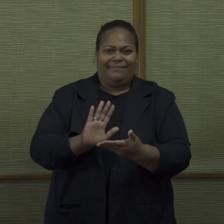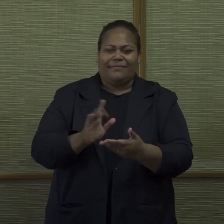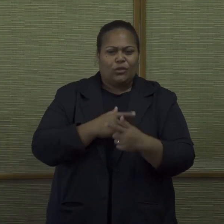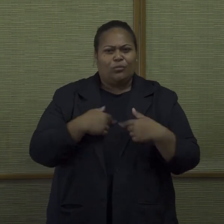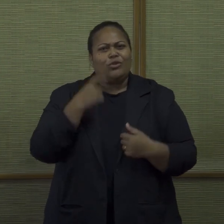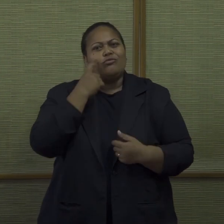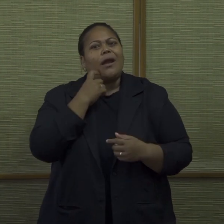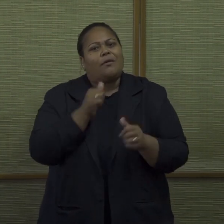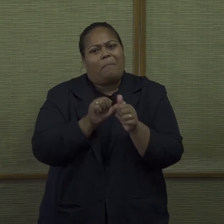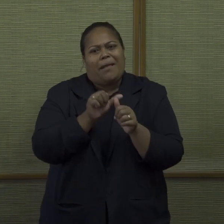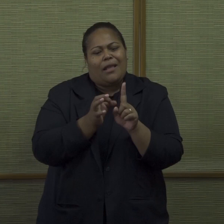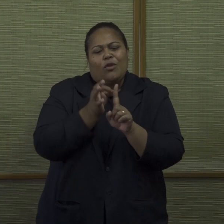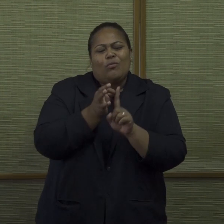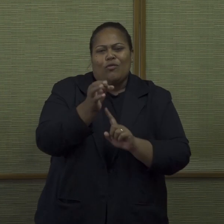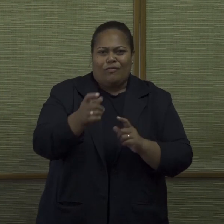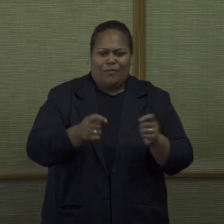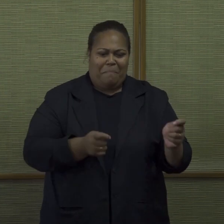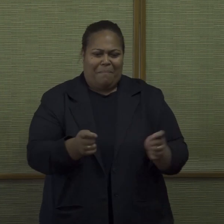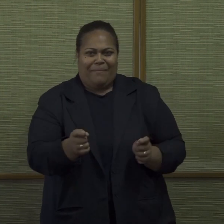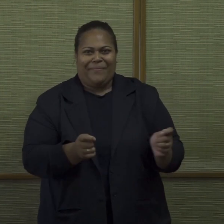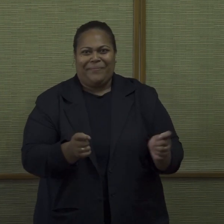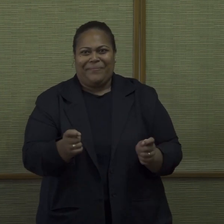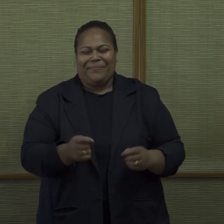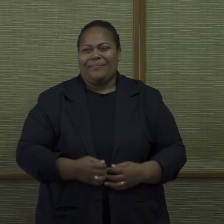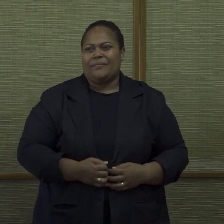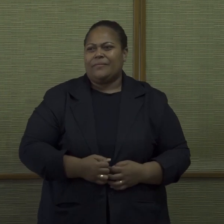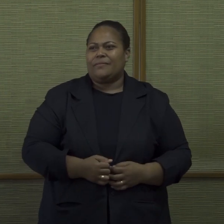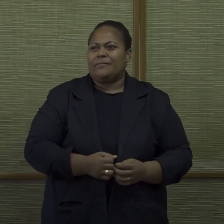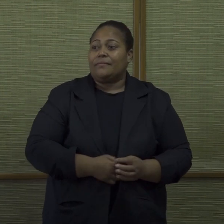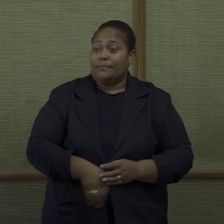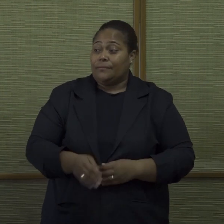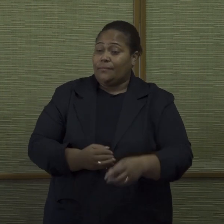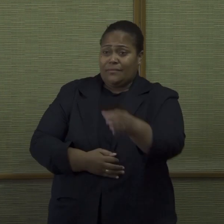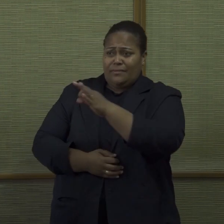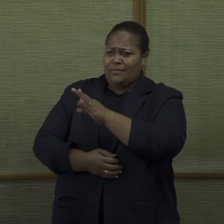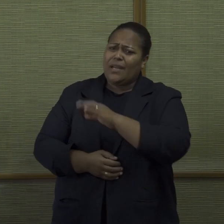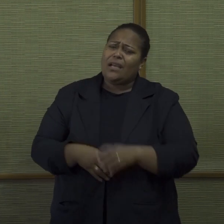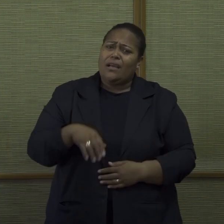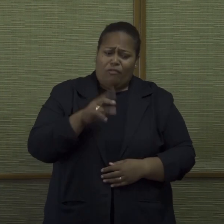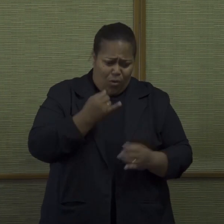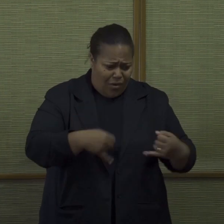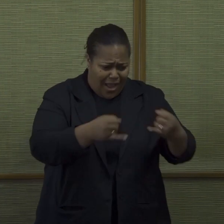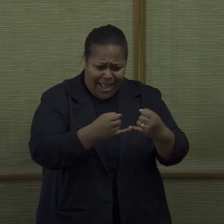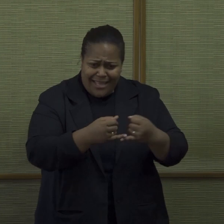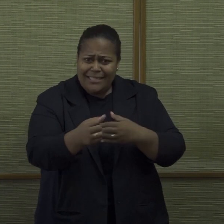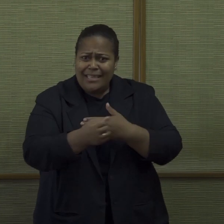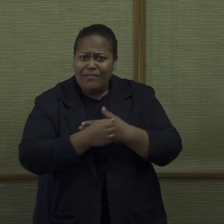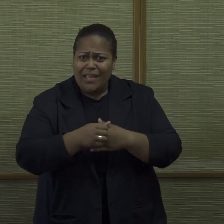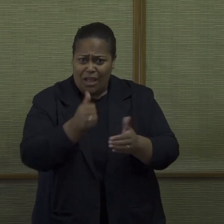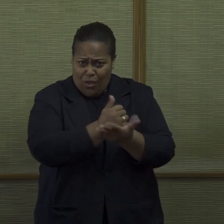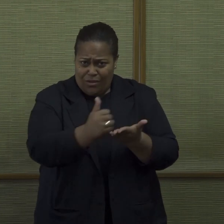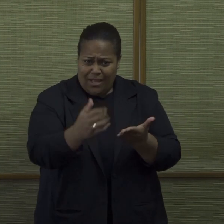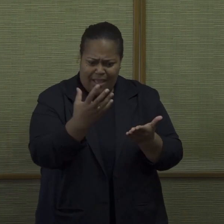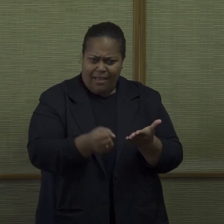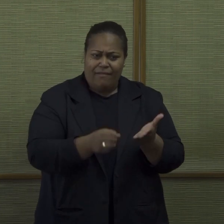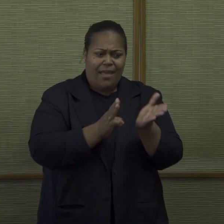better manage that space as well. Do you guys believe in the Maritime Safety Authority? Because yesterday the